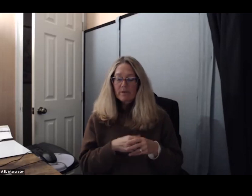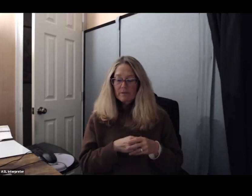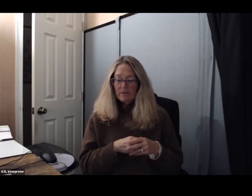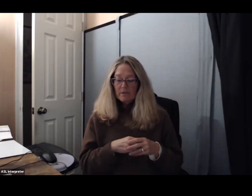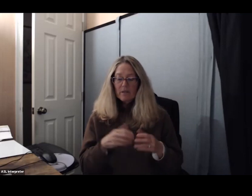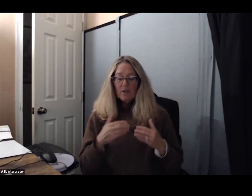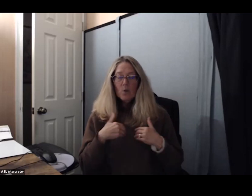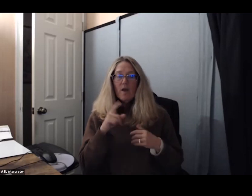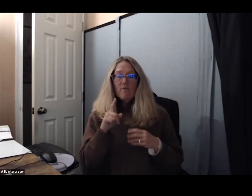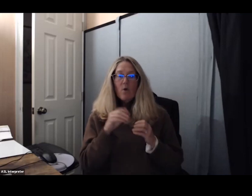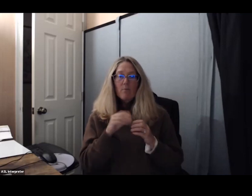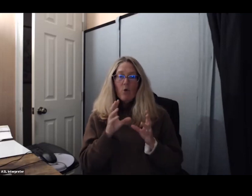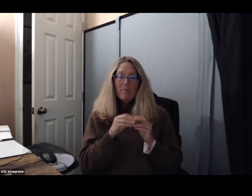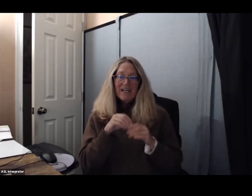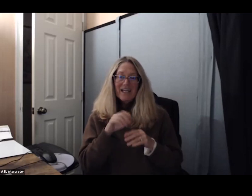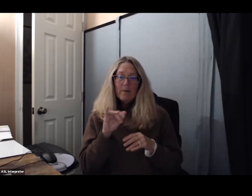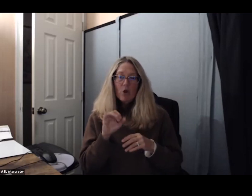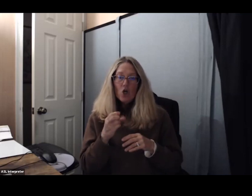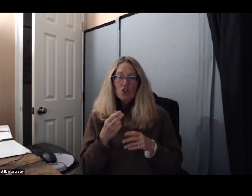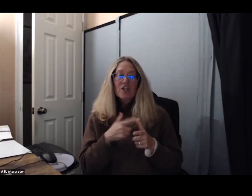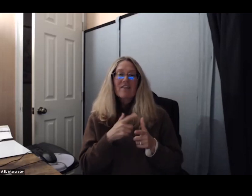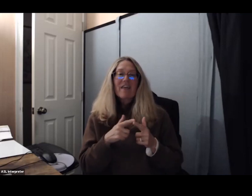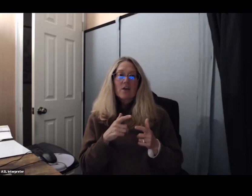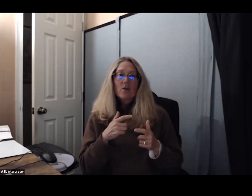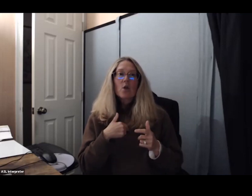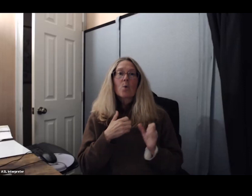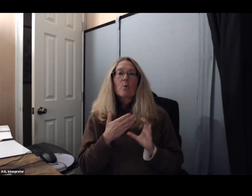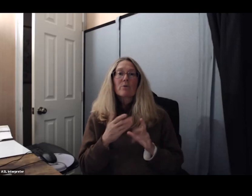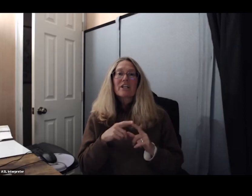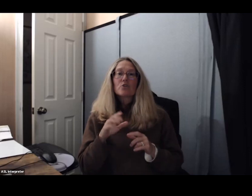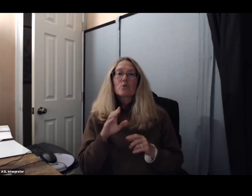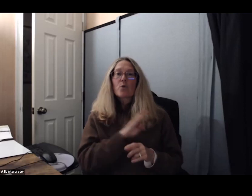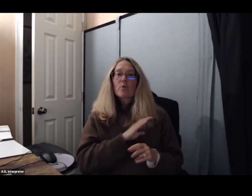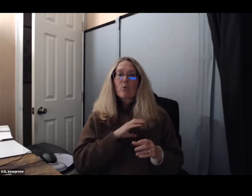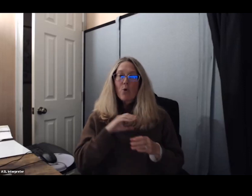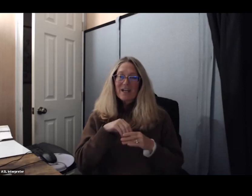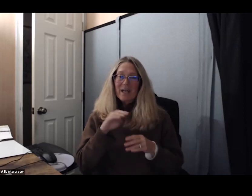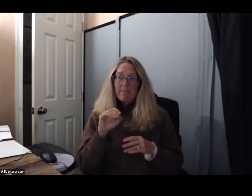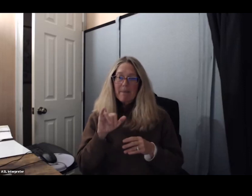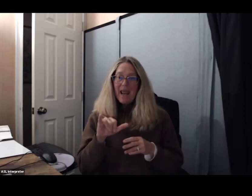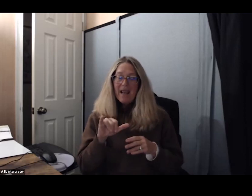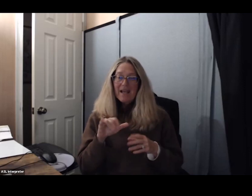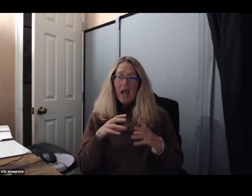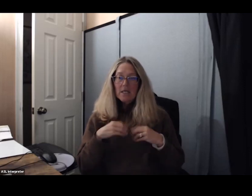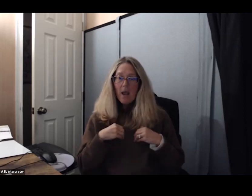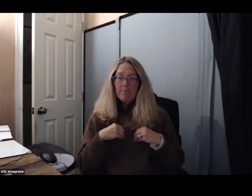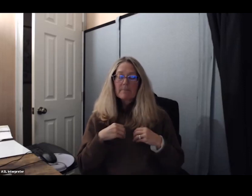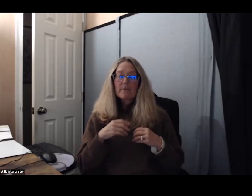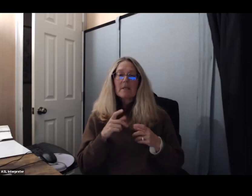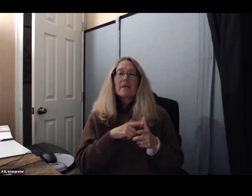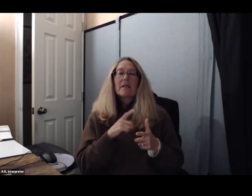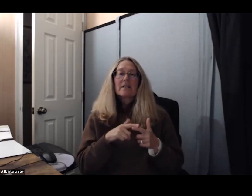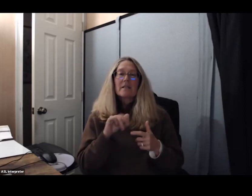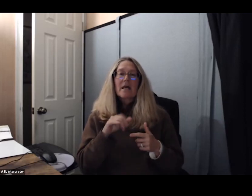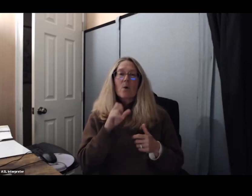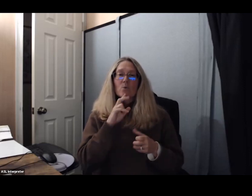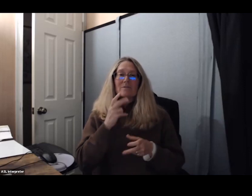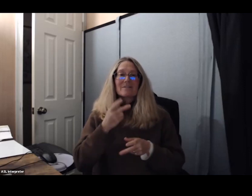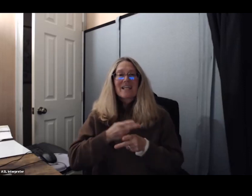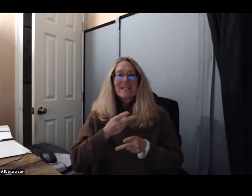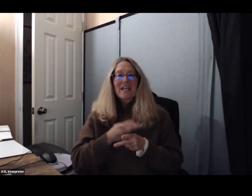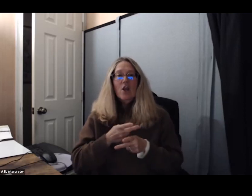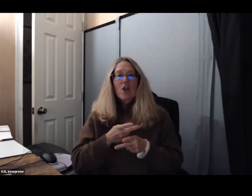And we have one more meeting in March, and then we intend to bring to the board in May the adoption. And so that will take care of